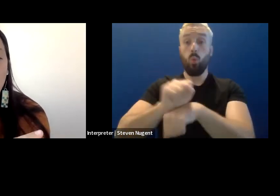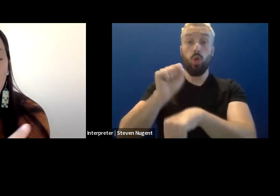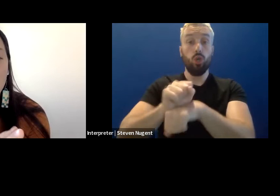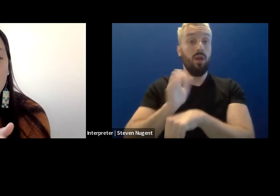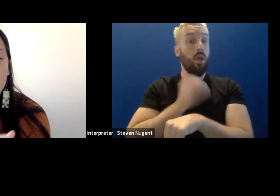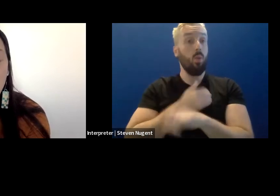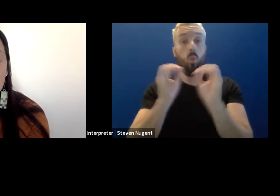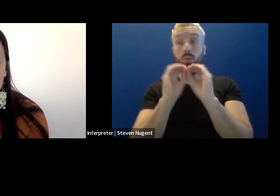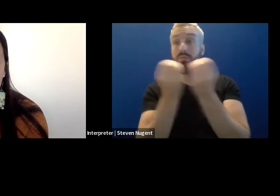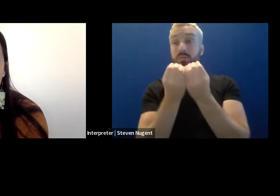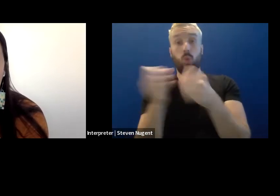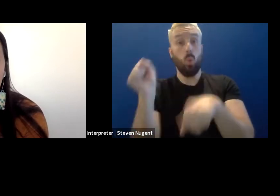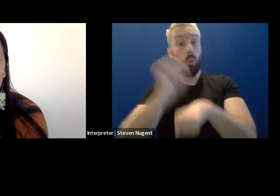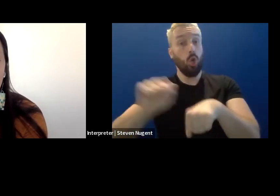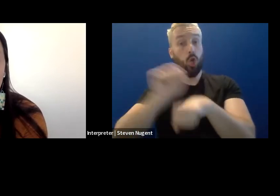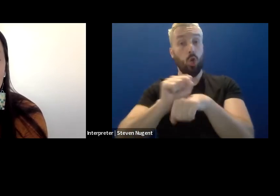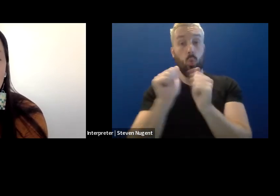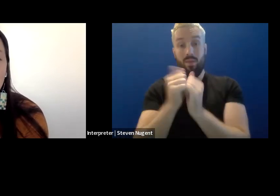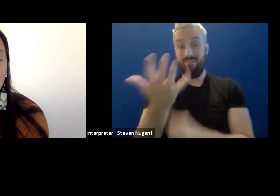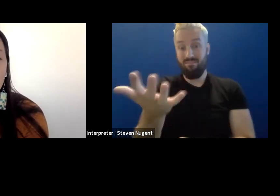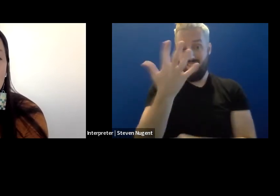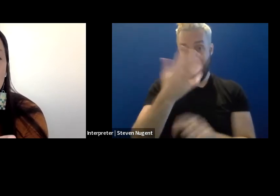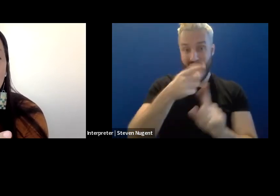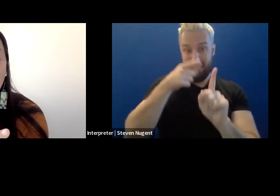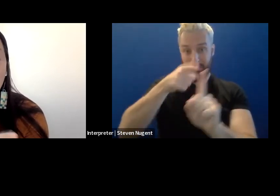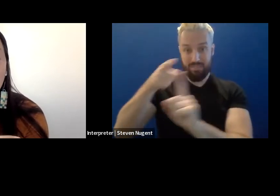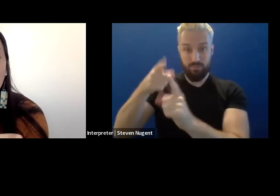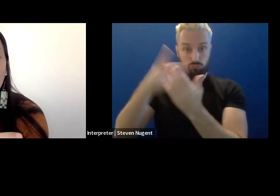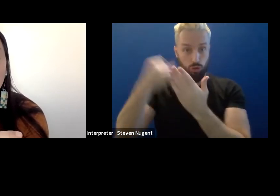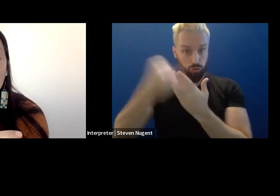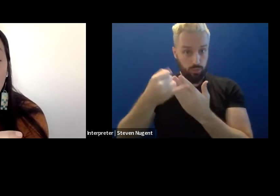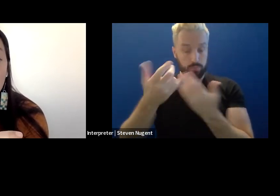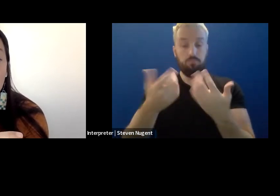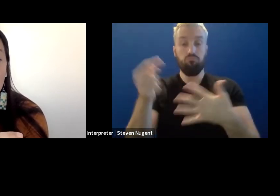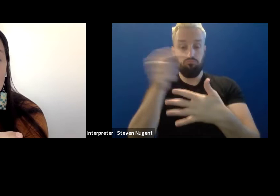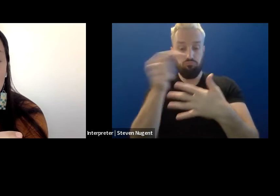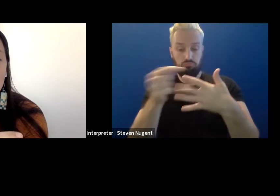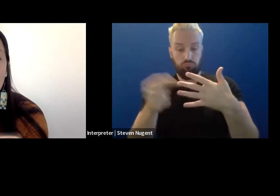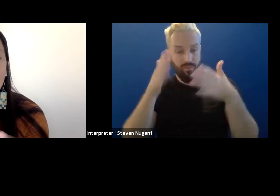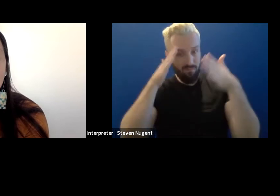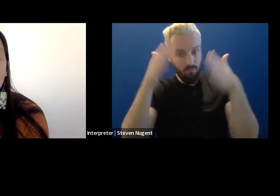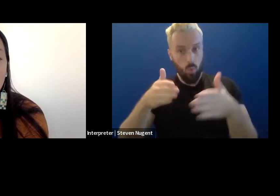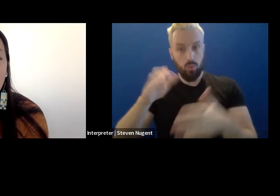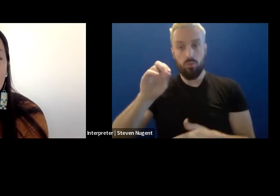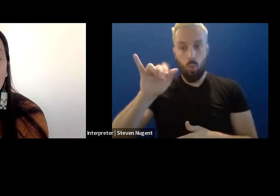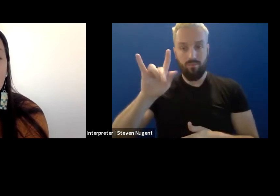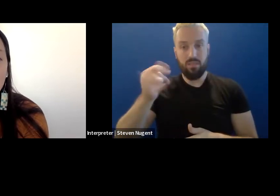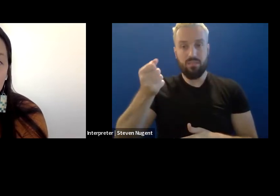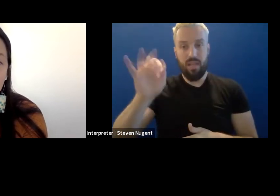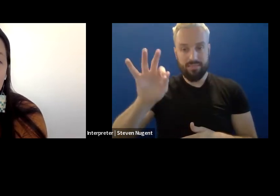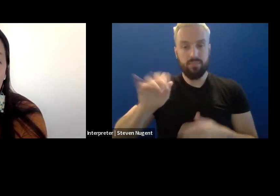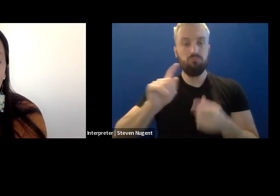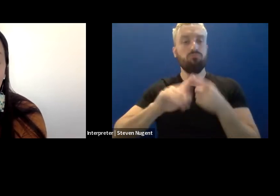works with 5 specific projects that are focused on COVID-19 to provide